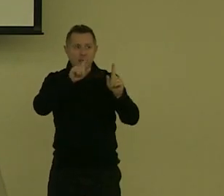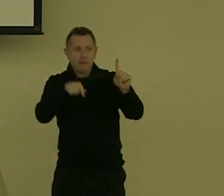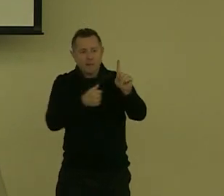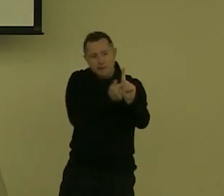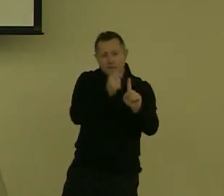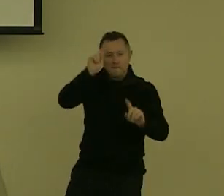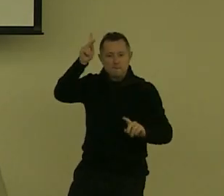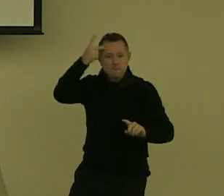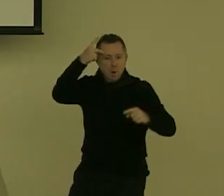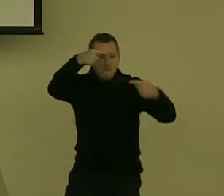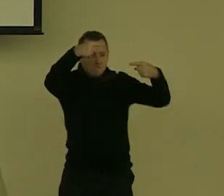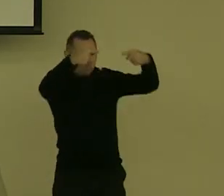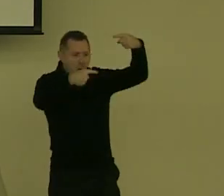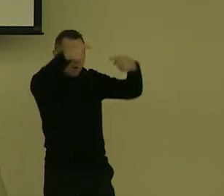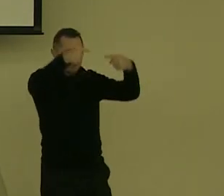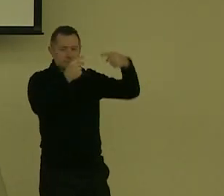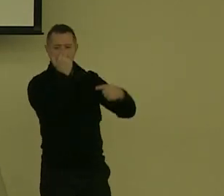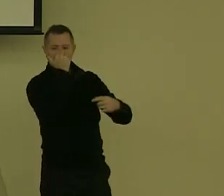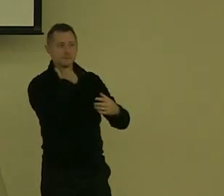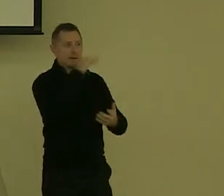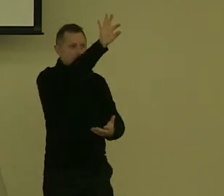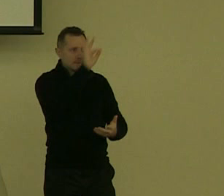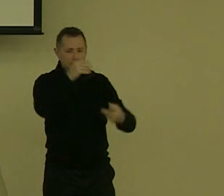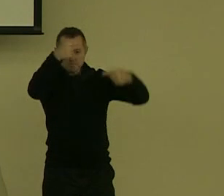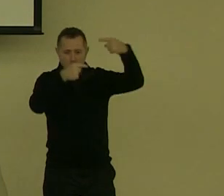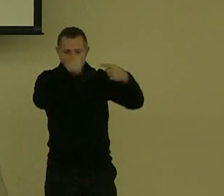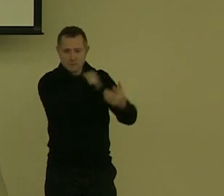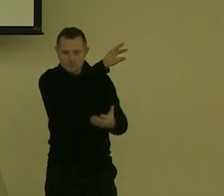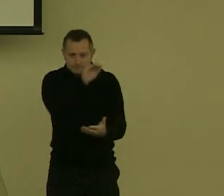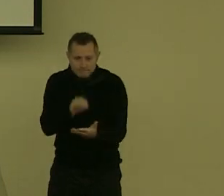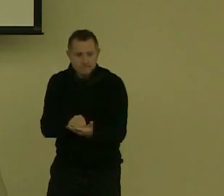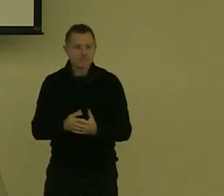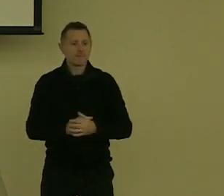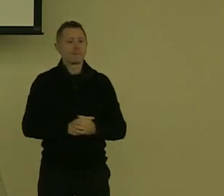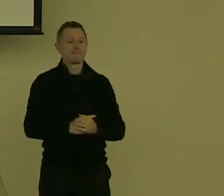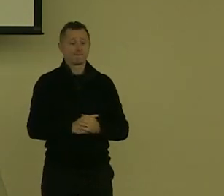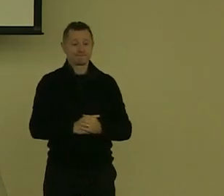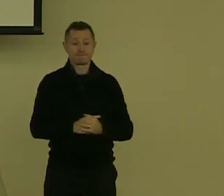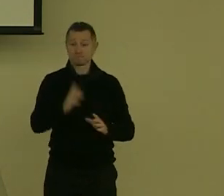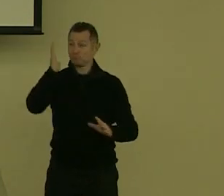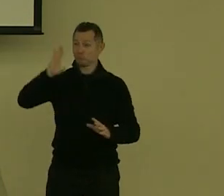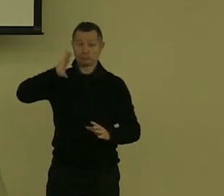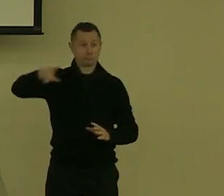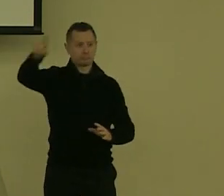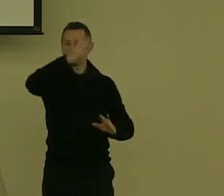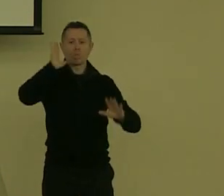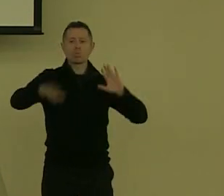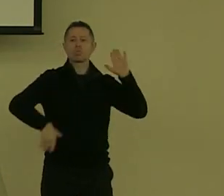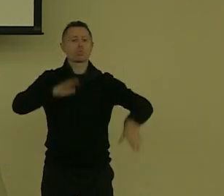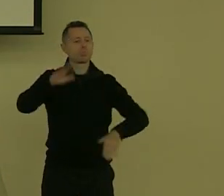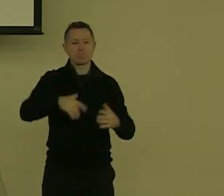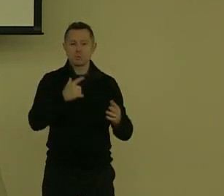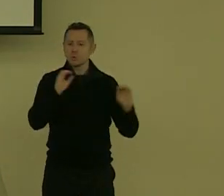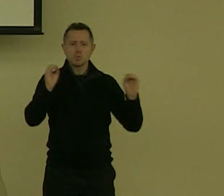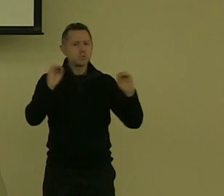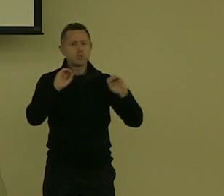started the collection, nobody that I knew of was teaching or doing research in comics, but I had a kind of, if I build it, they